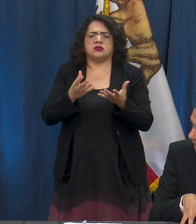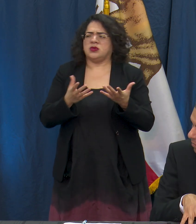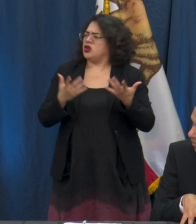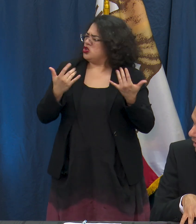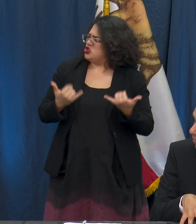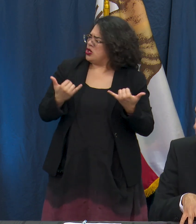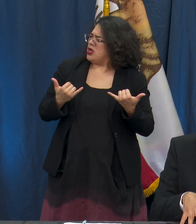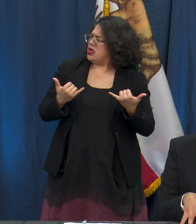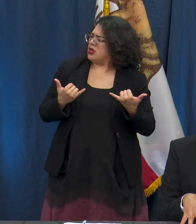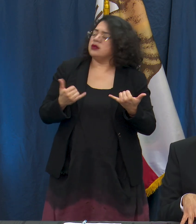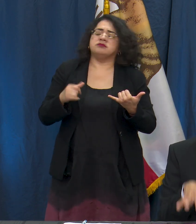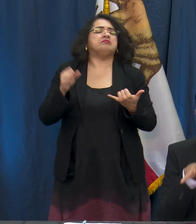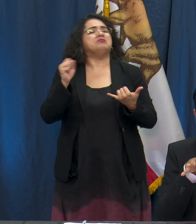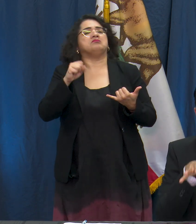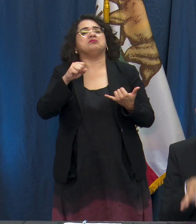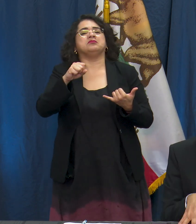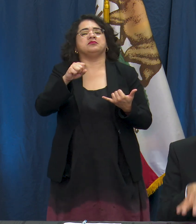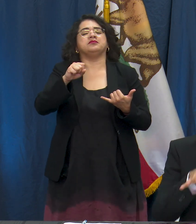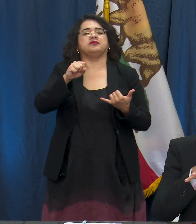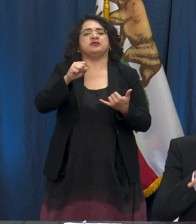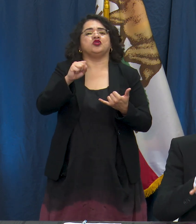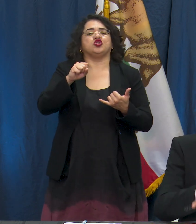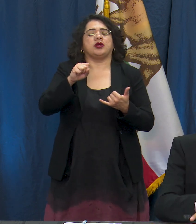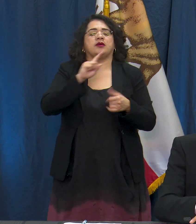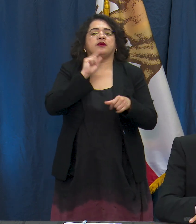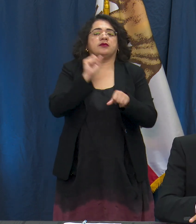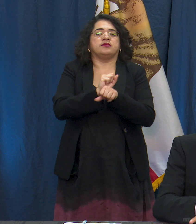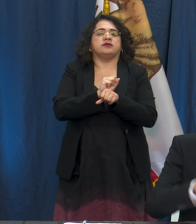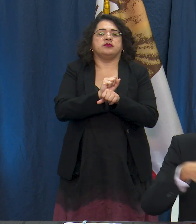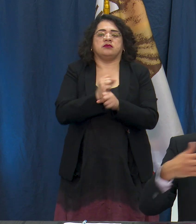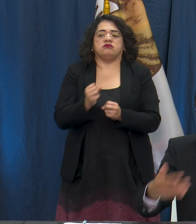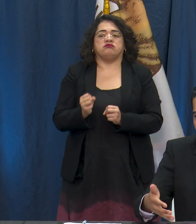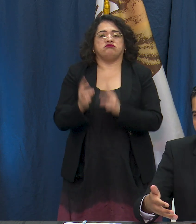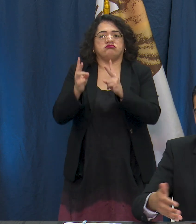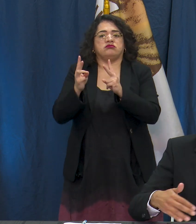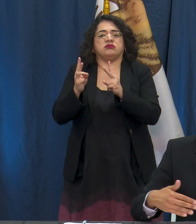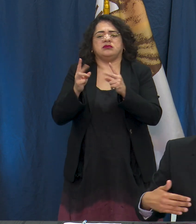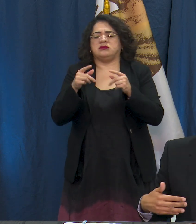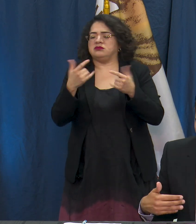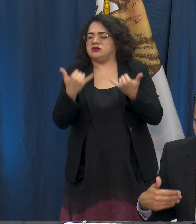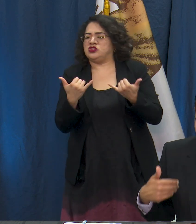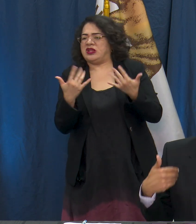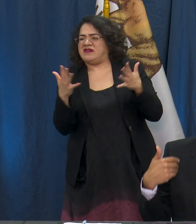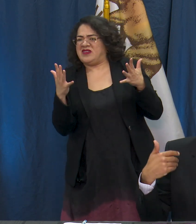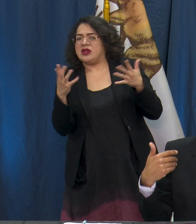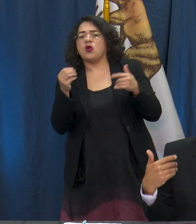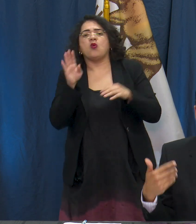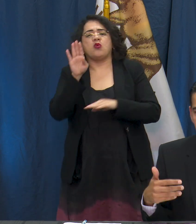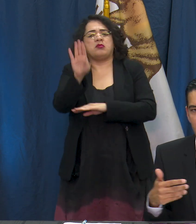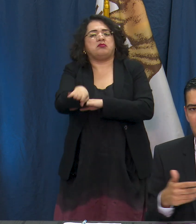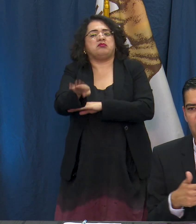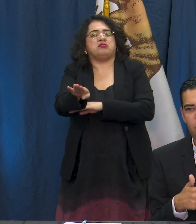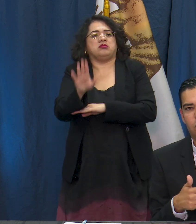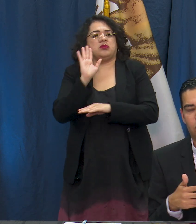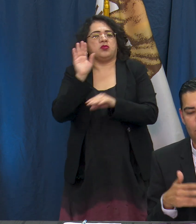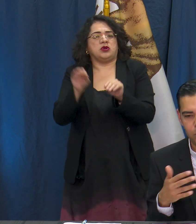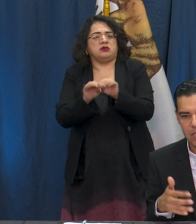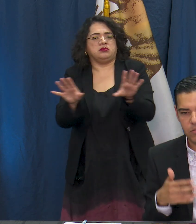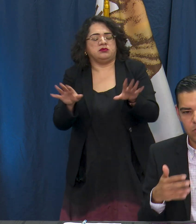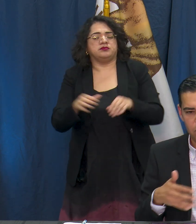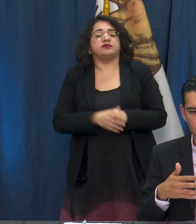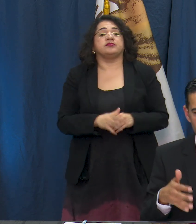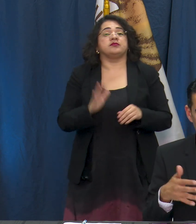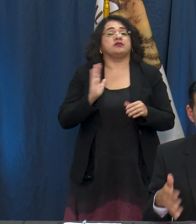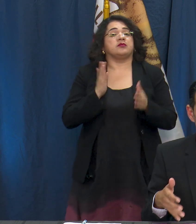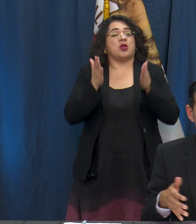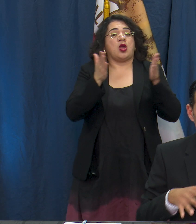that today, I believe. Yeah, I think so too. So I think that today, I think it's either out or will be out. And our plan is to